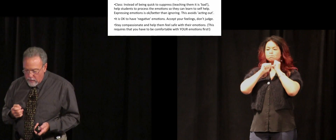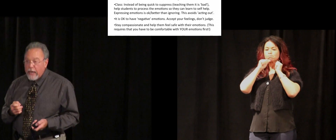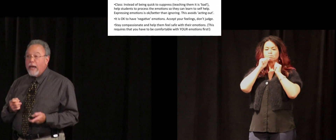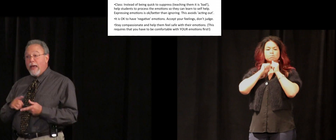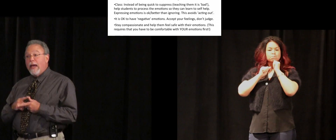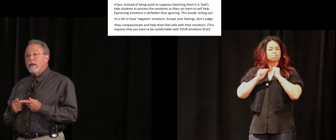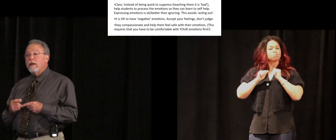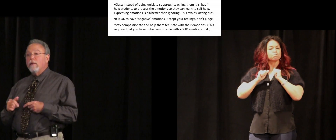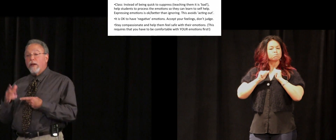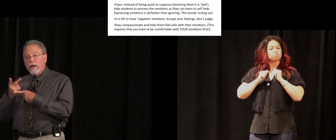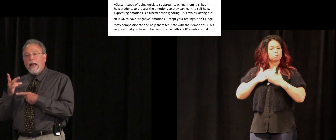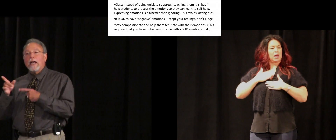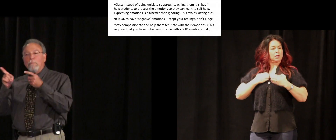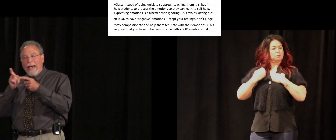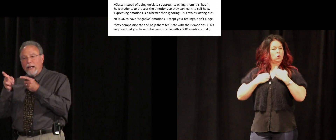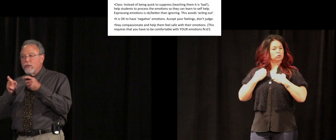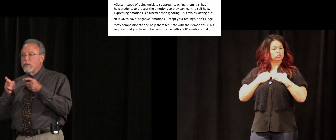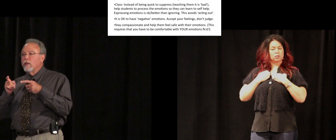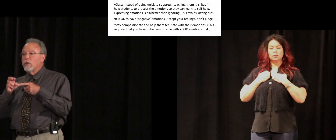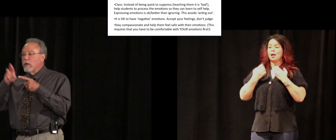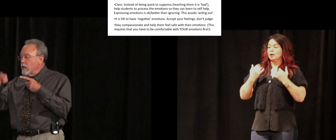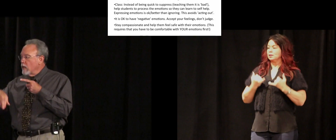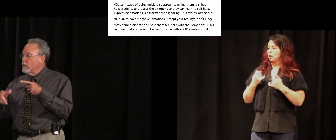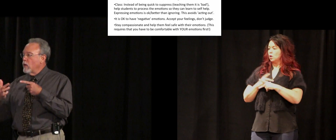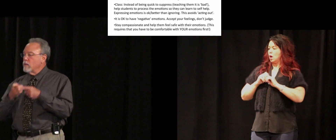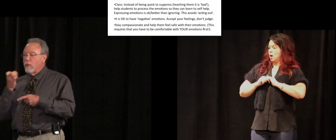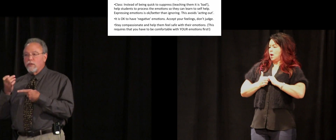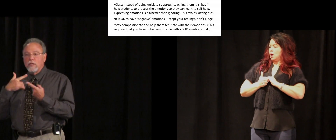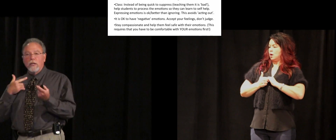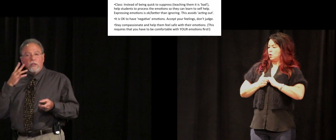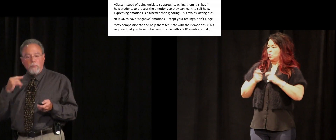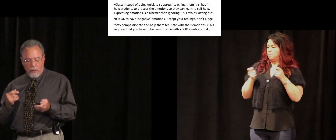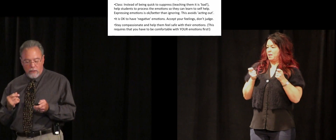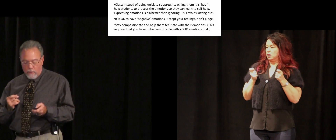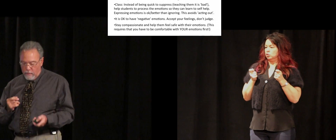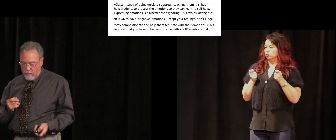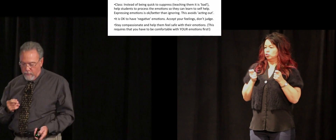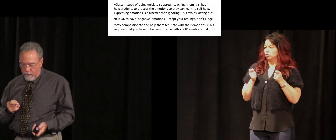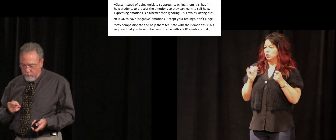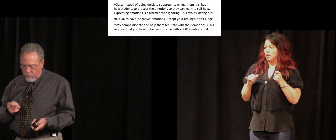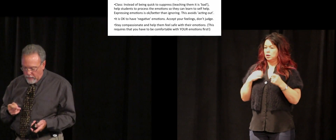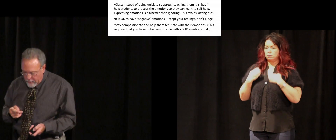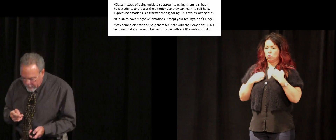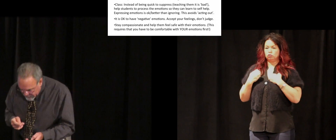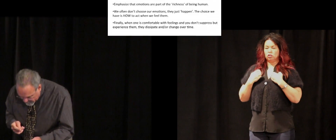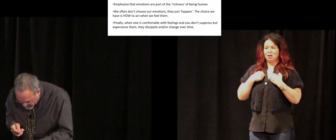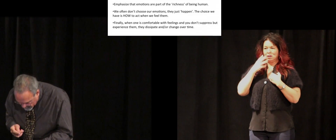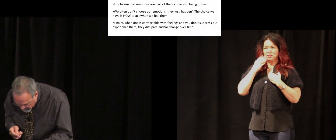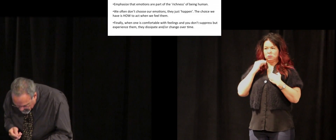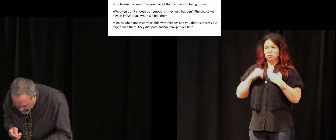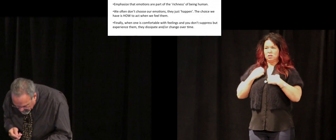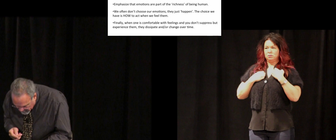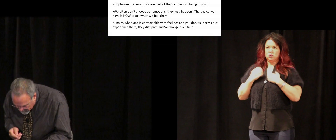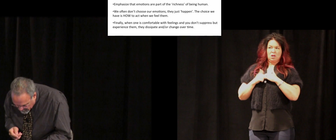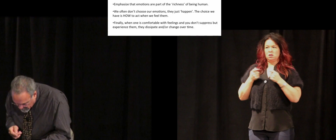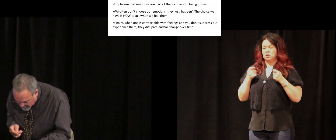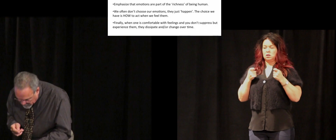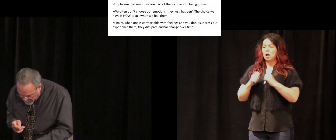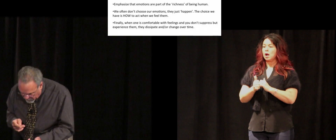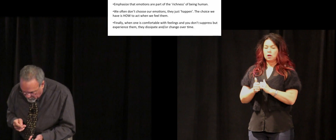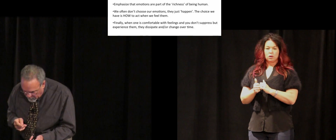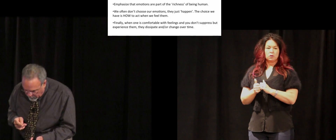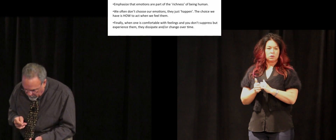out, they go down. They change over time. They don't scare us so badly. I don't know if we get more tough, if we